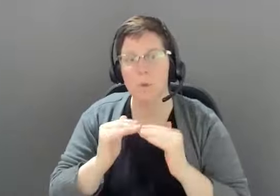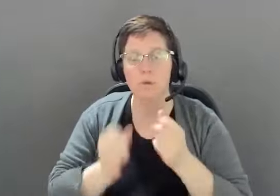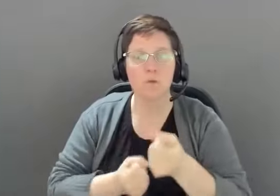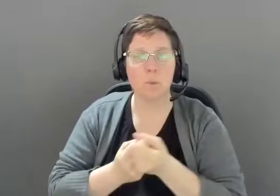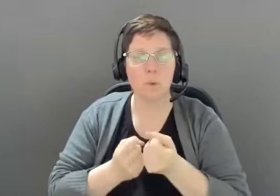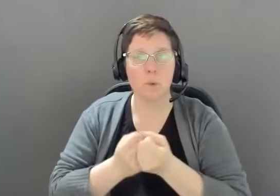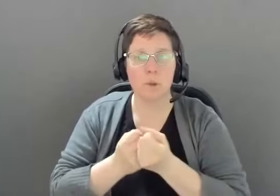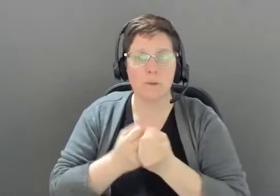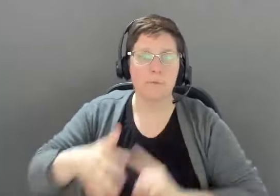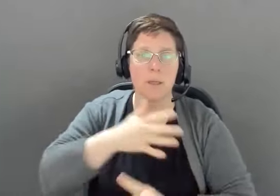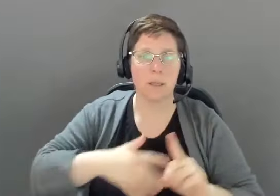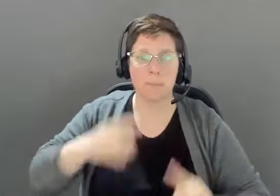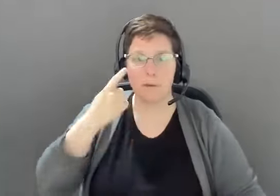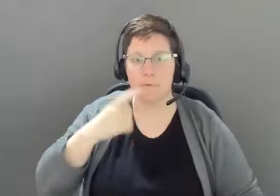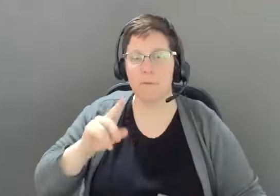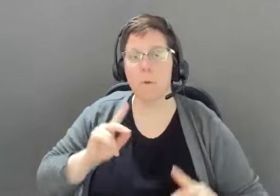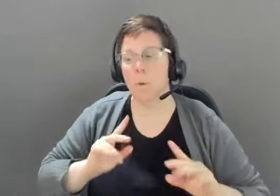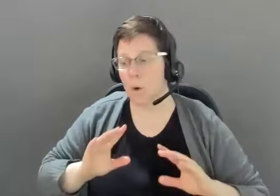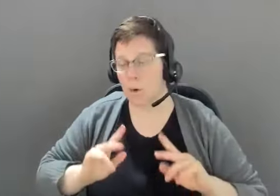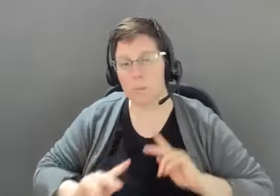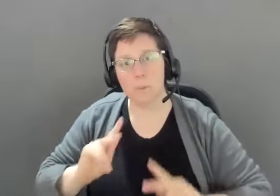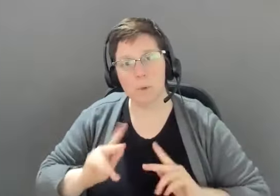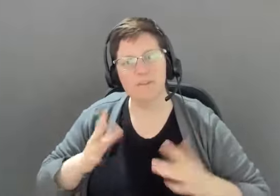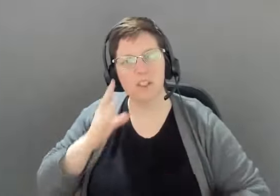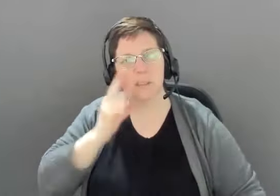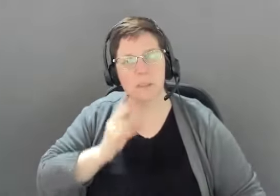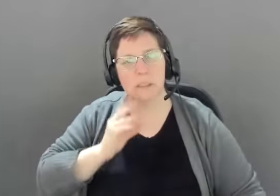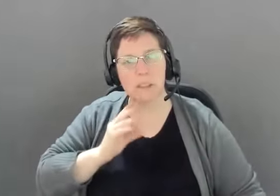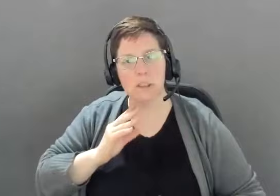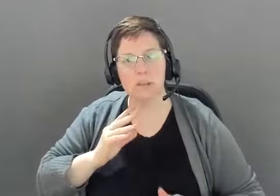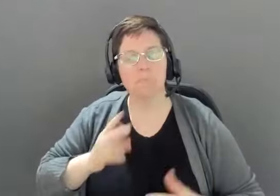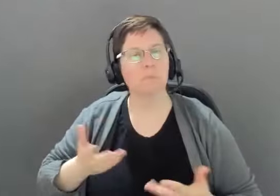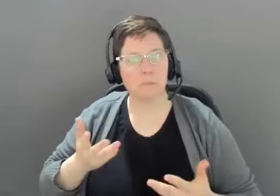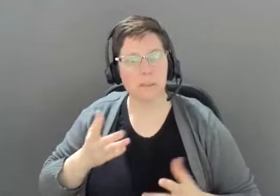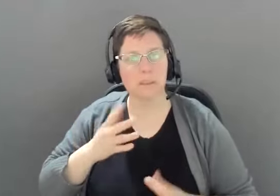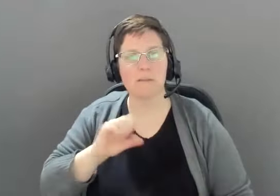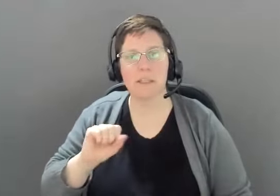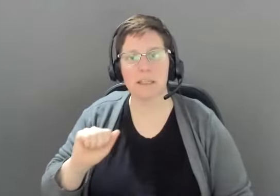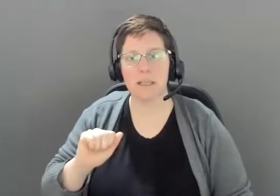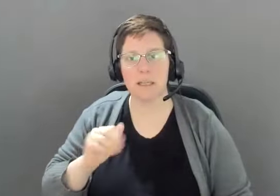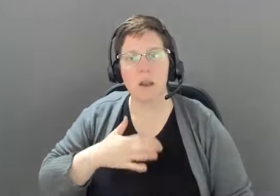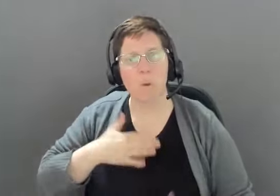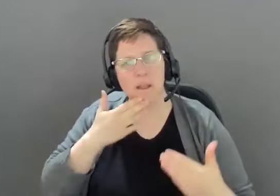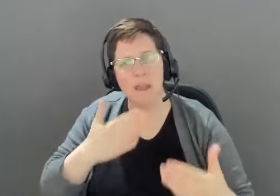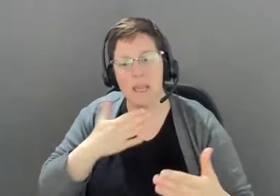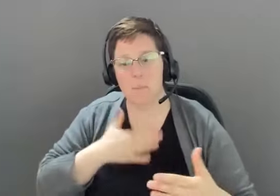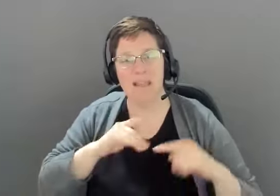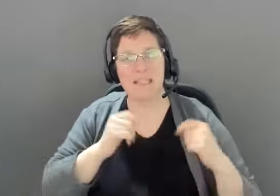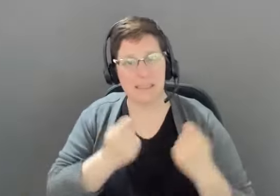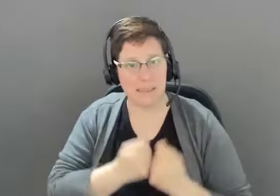I personally would like to express my sincere gratitude to my fellow team at My Voice, My Choice for their tireless advocacy